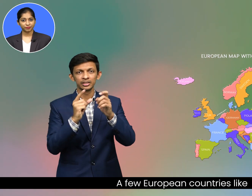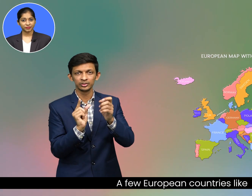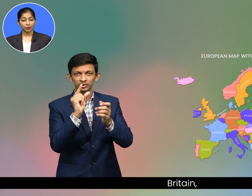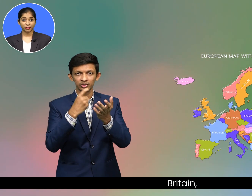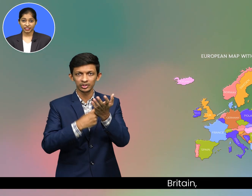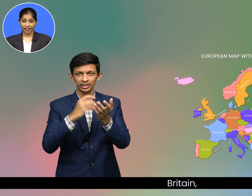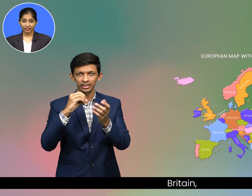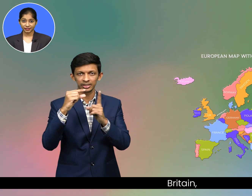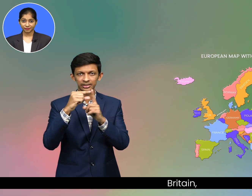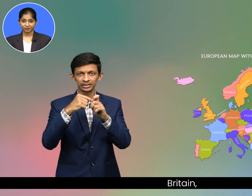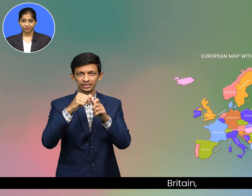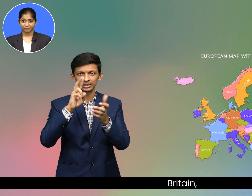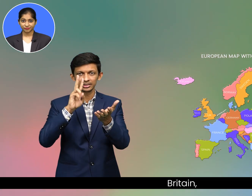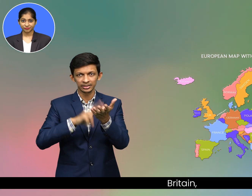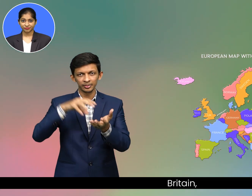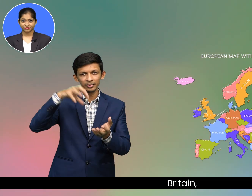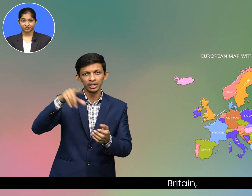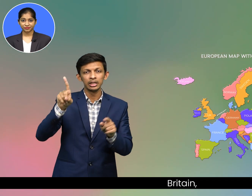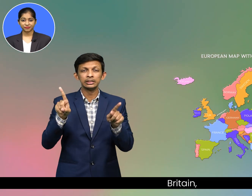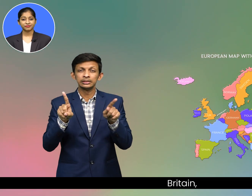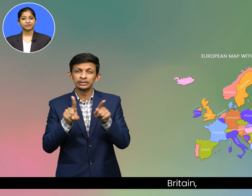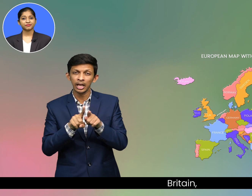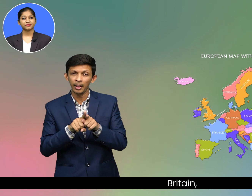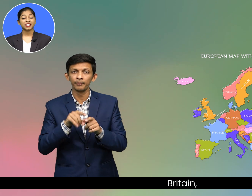like Britain,